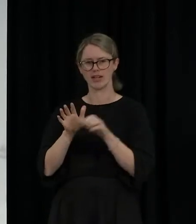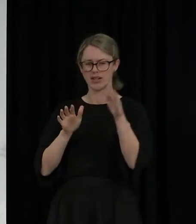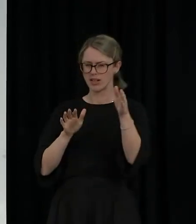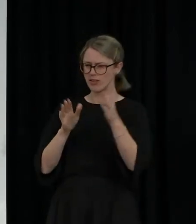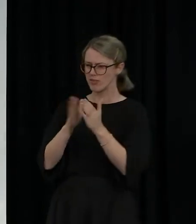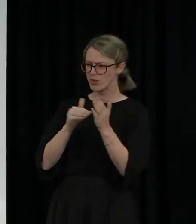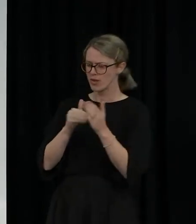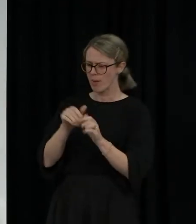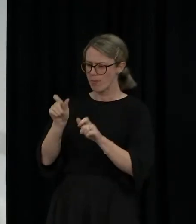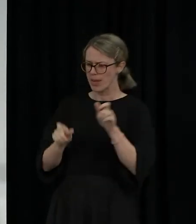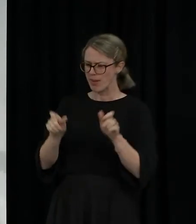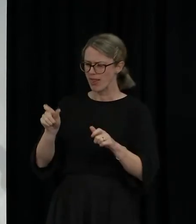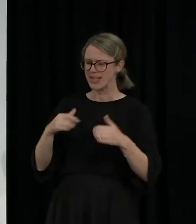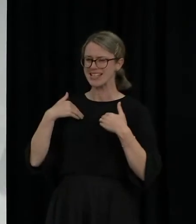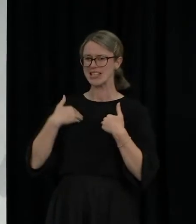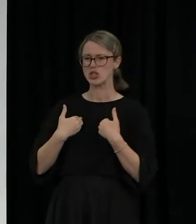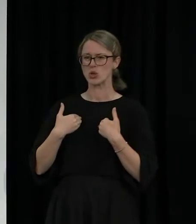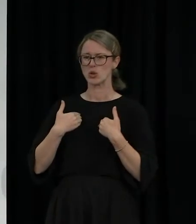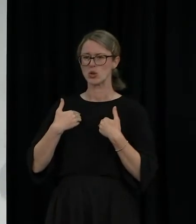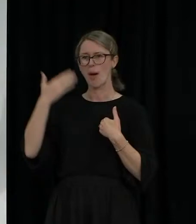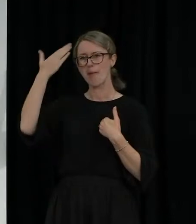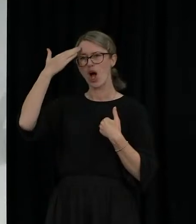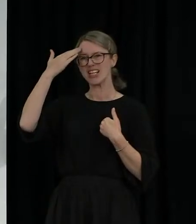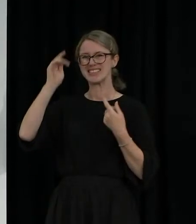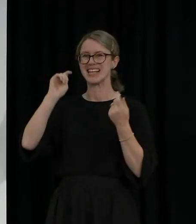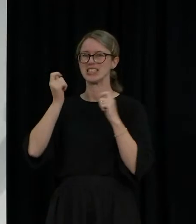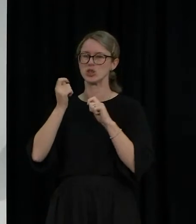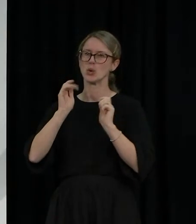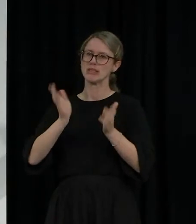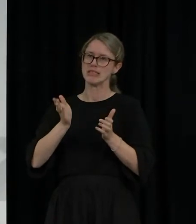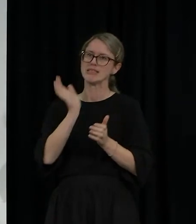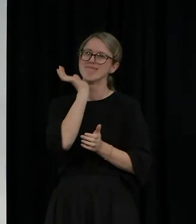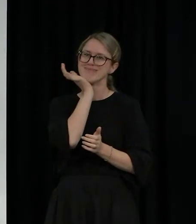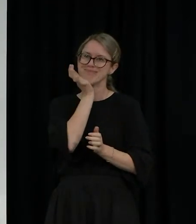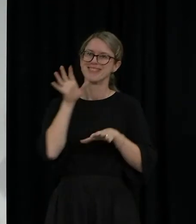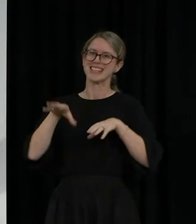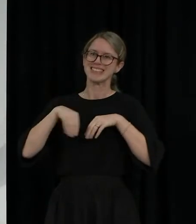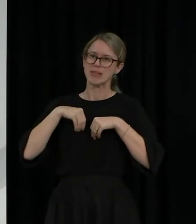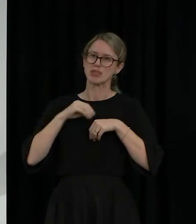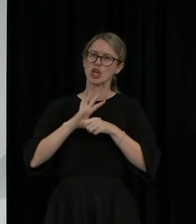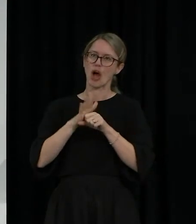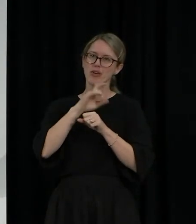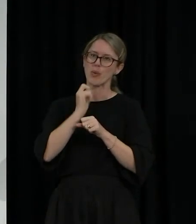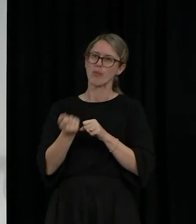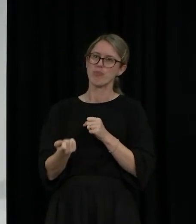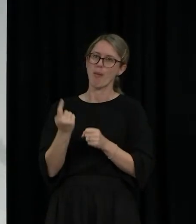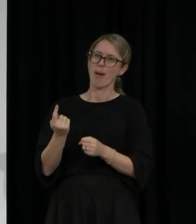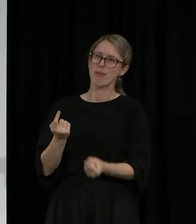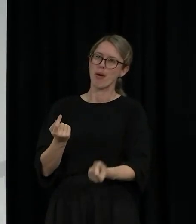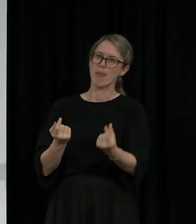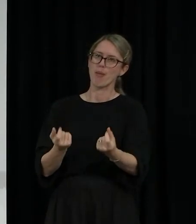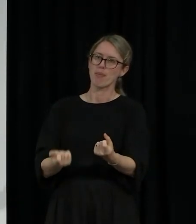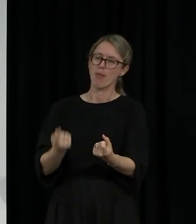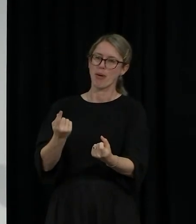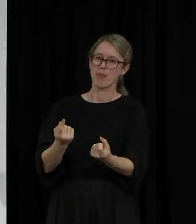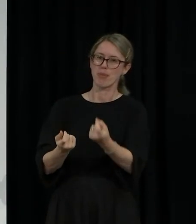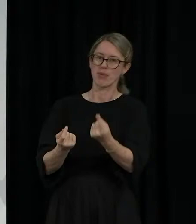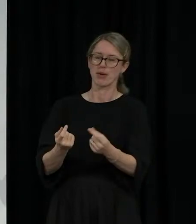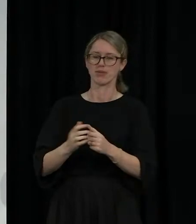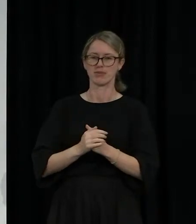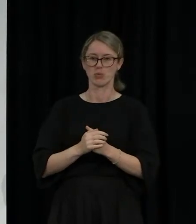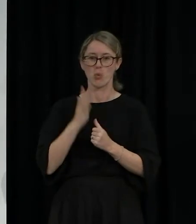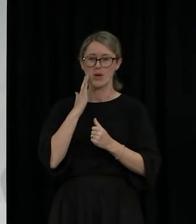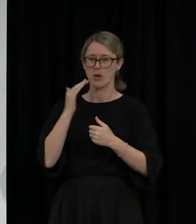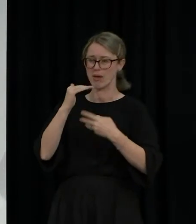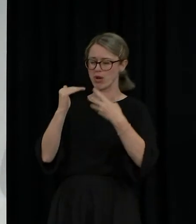New Zealanders sort of need to adjust their mindsets to having sort of cases cropping up even in lower alert levels? Well,